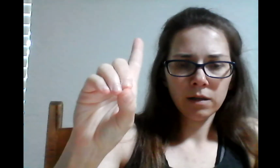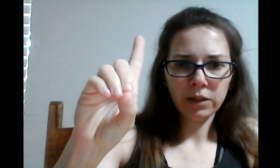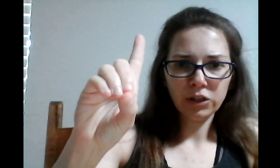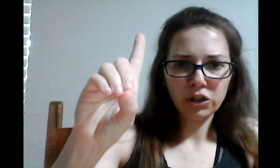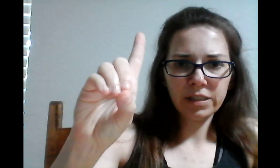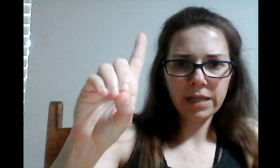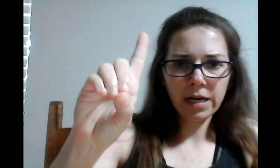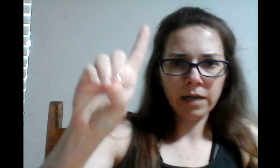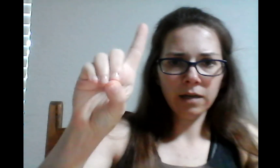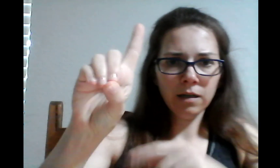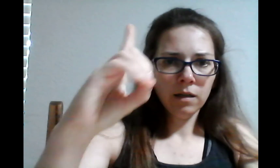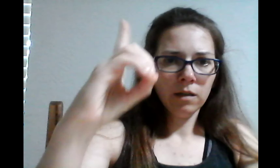there's your D.